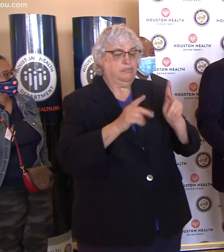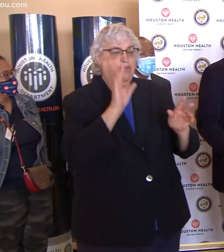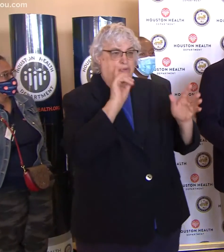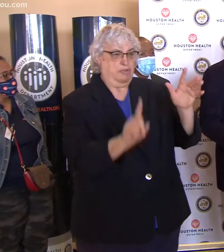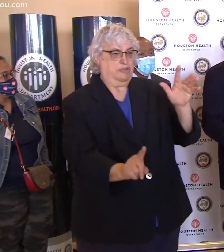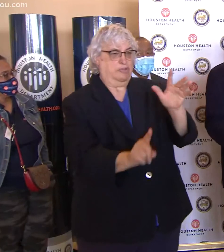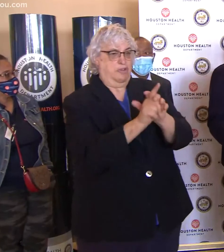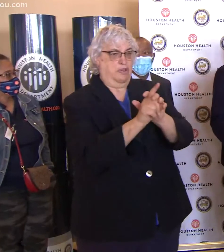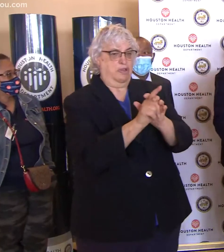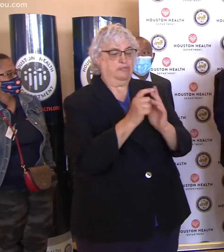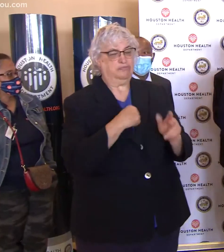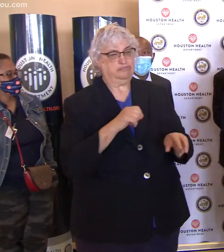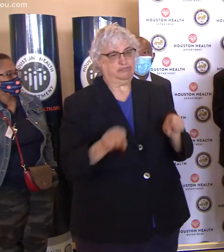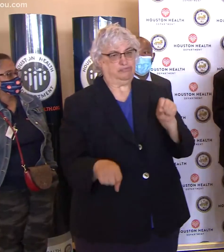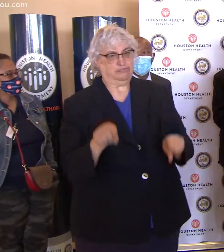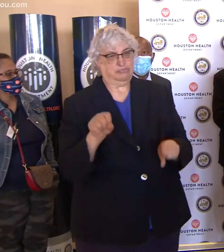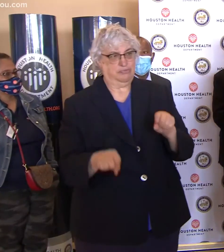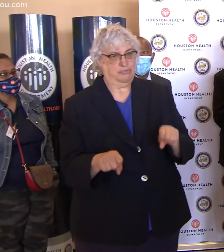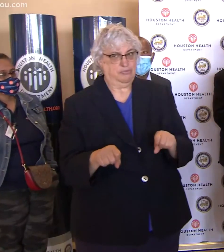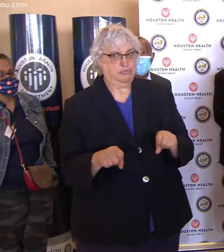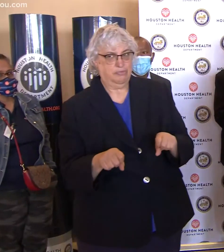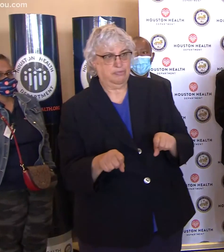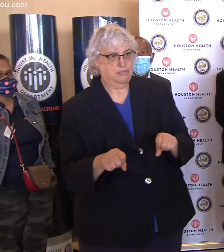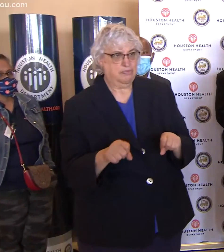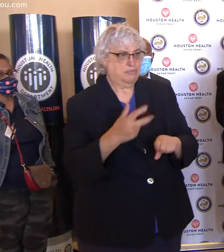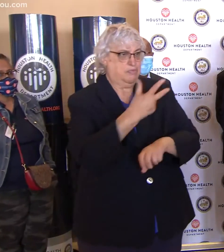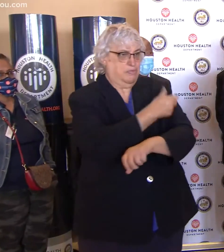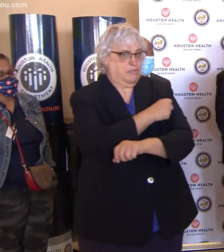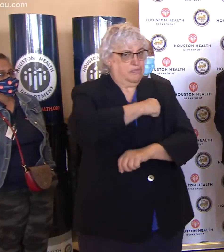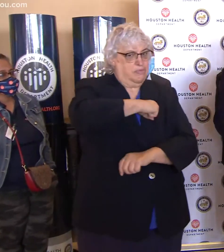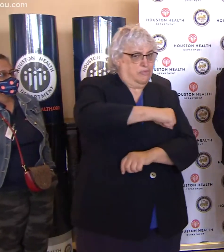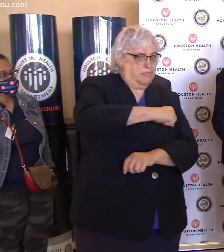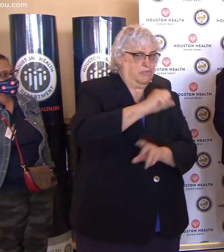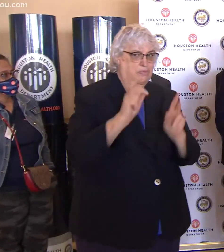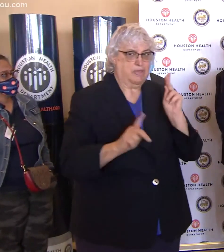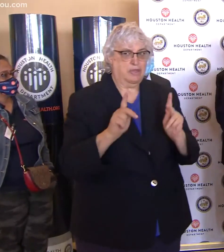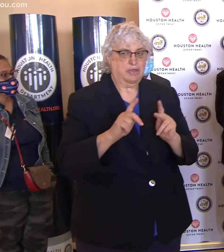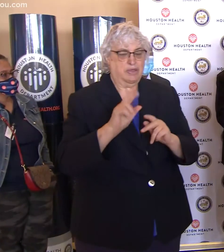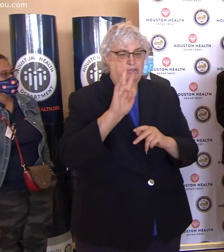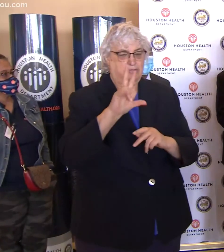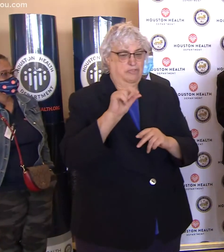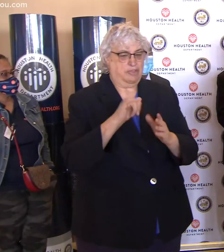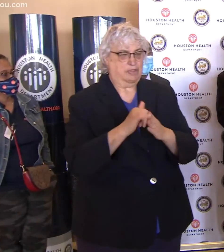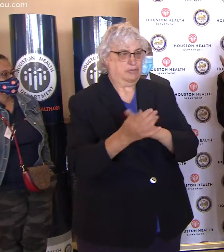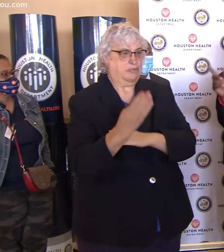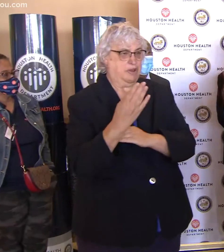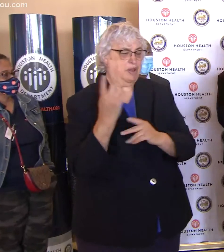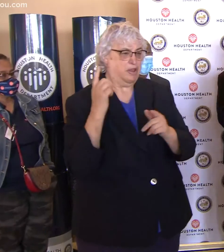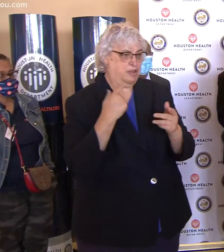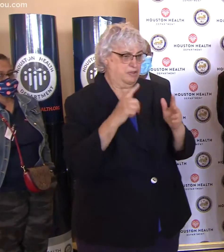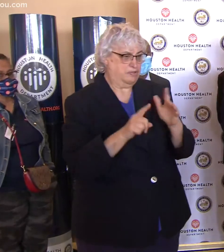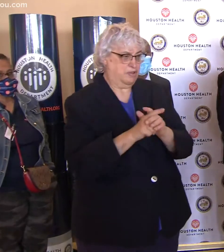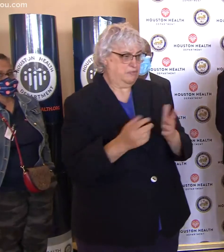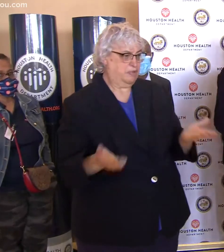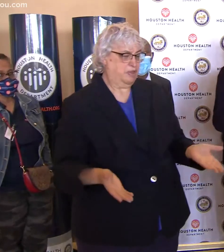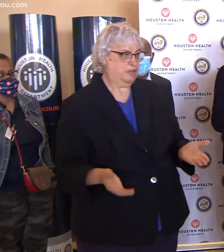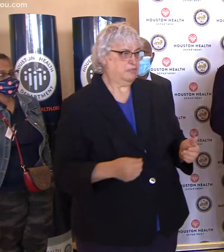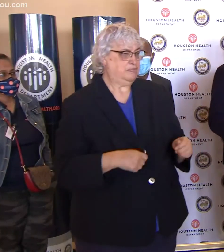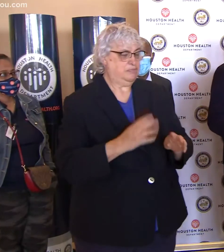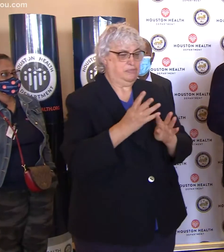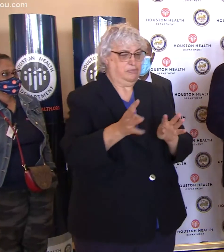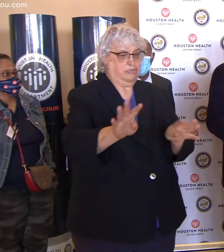show up. I had some doubts because of what we had heard about vaccine hesitancy. He told me that at 7:30 this morning, and when I came out, I saw that